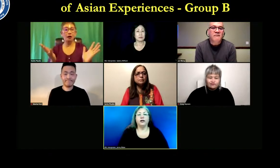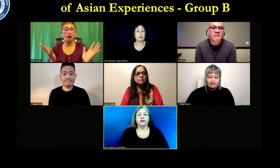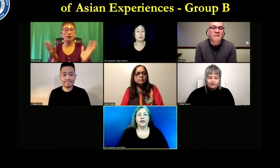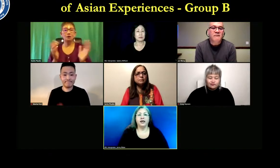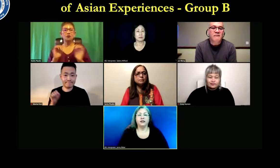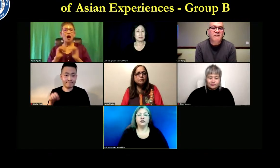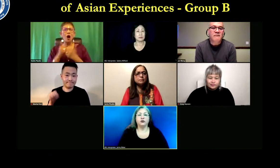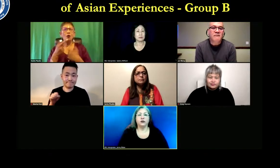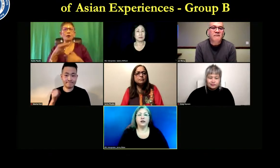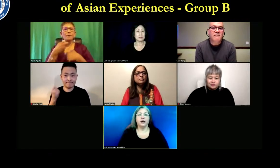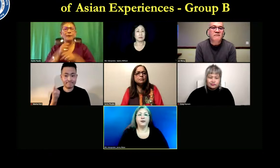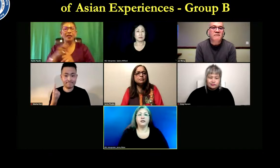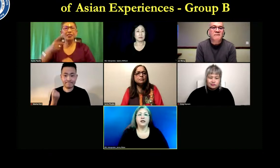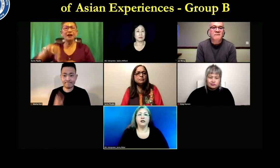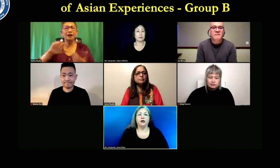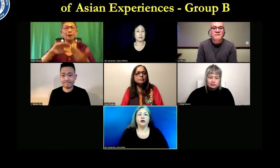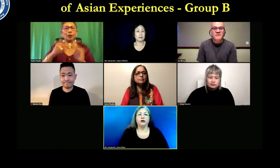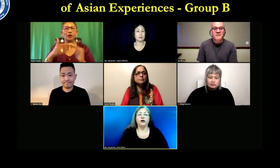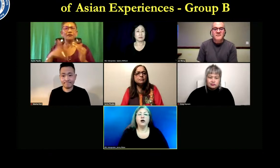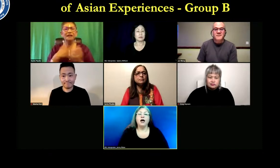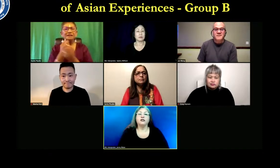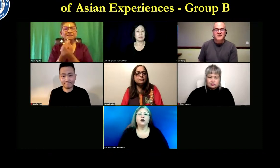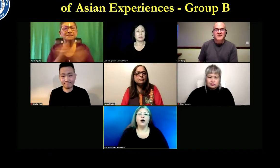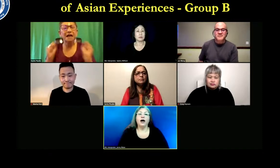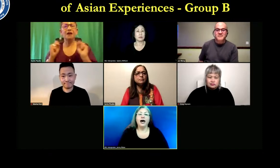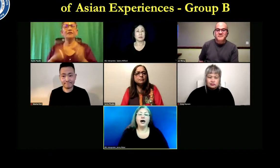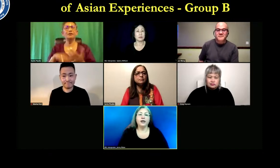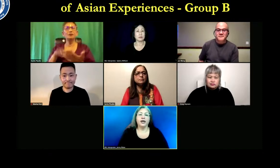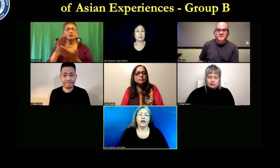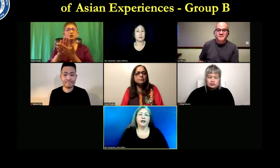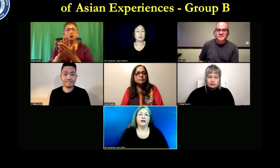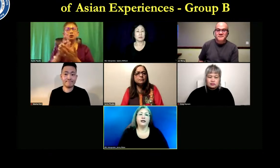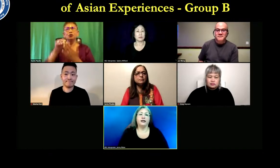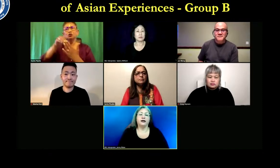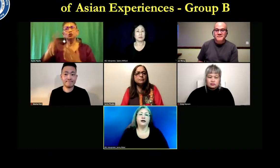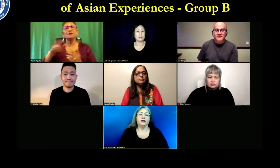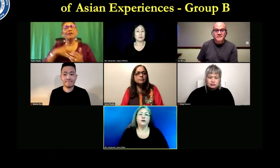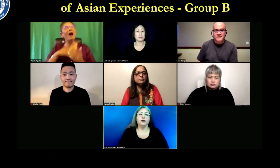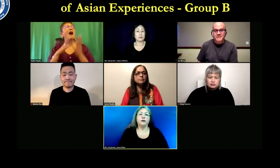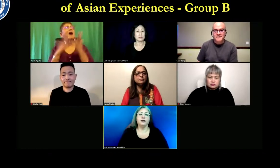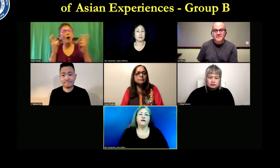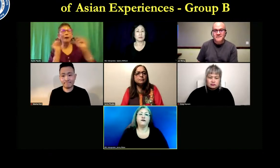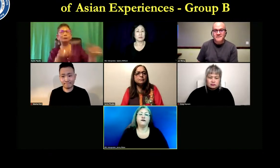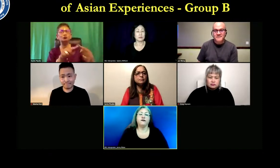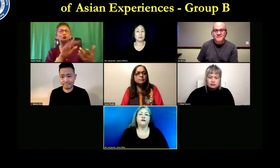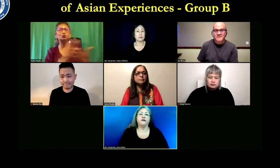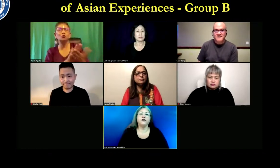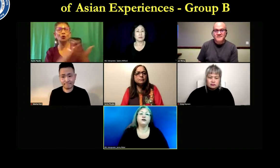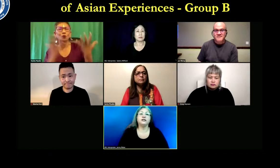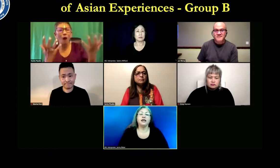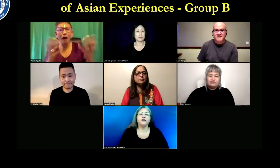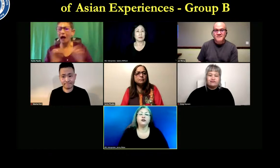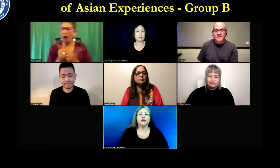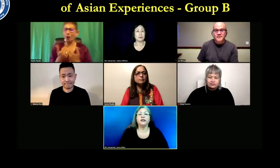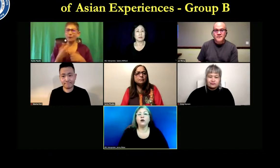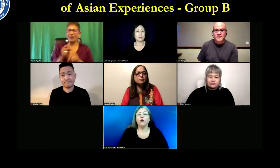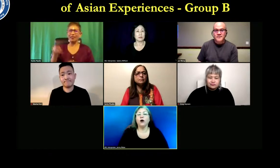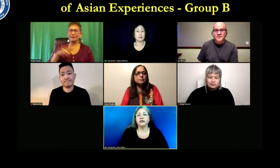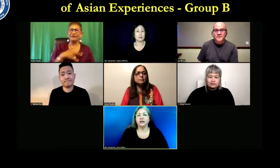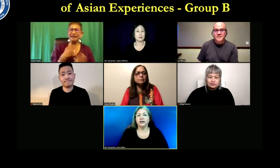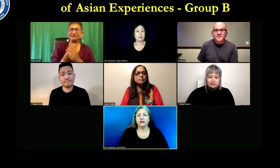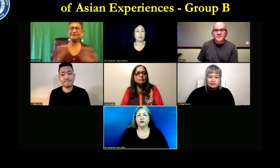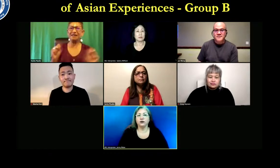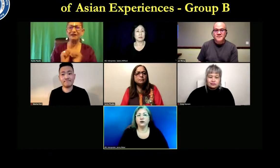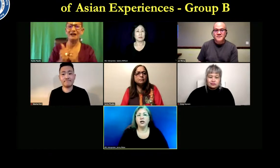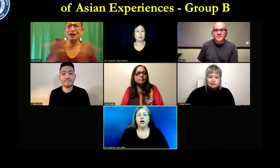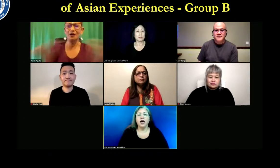don't want to attend school on campus any longer. So how can the community feel safer so that they want